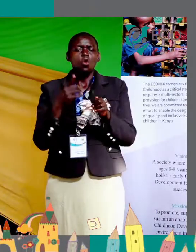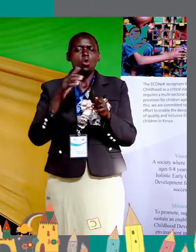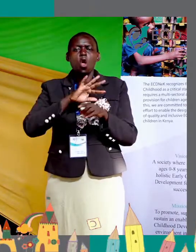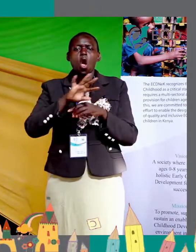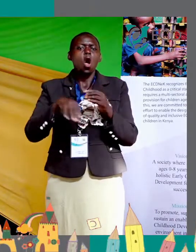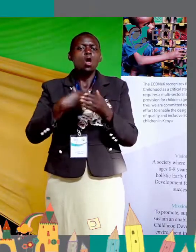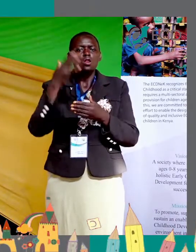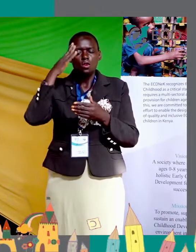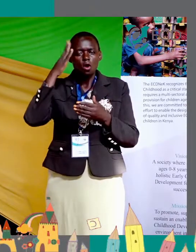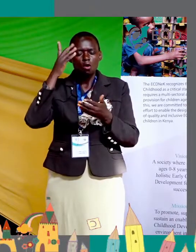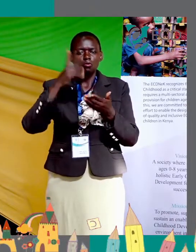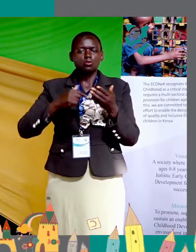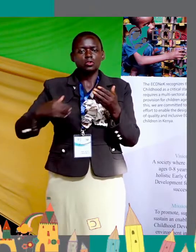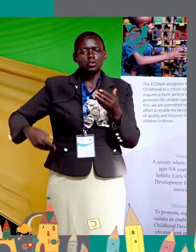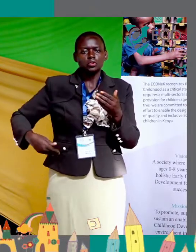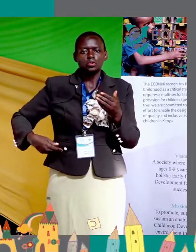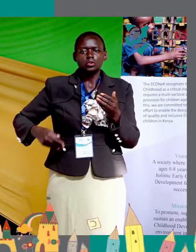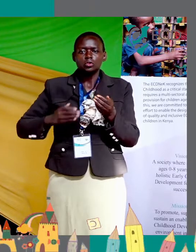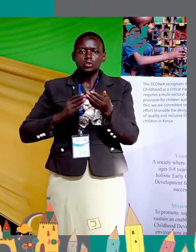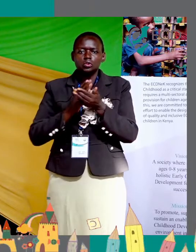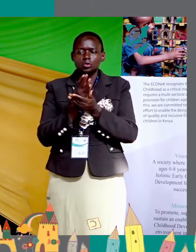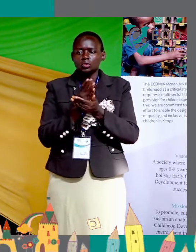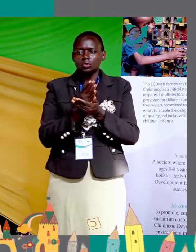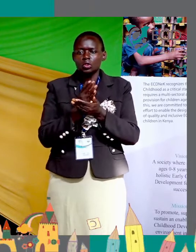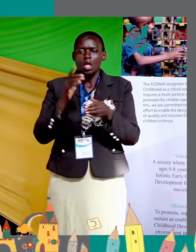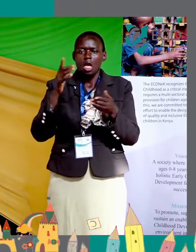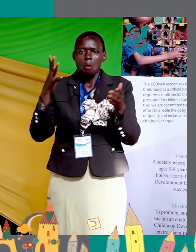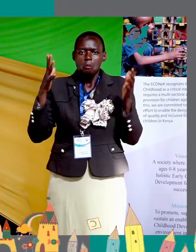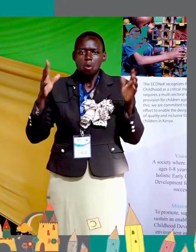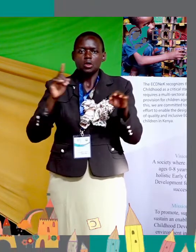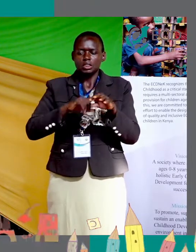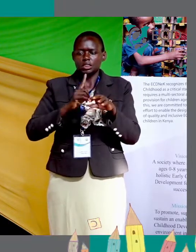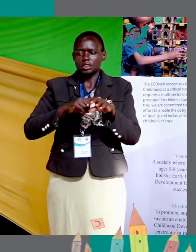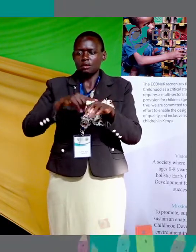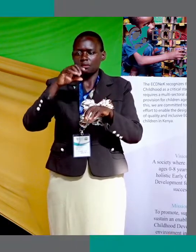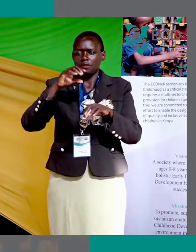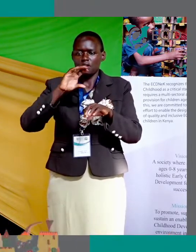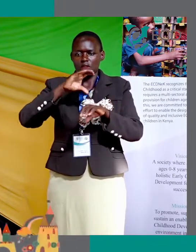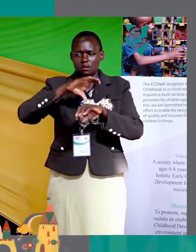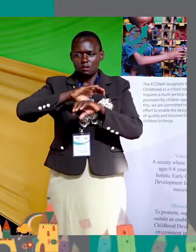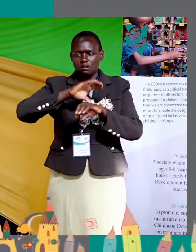what teenagers go through, especially when they get pregnant.